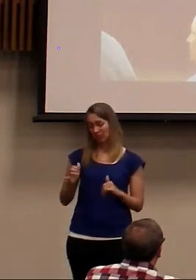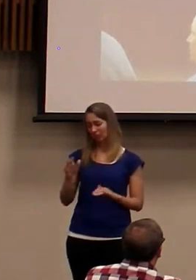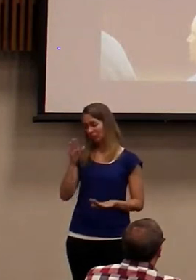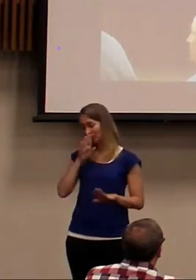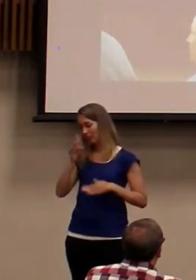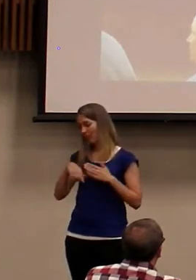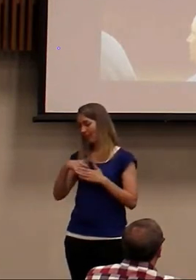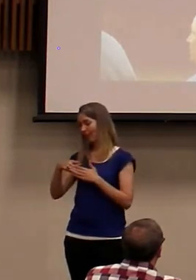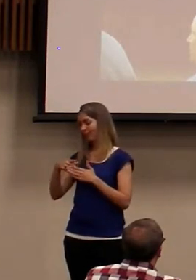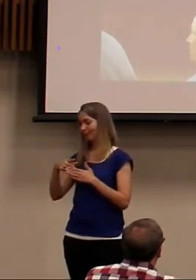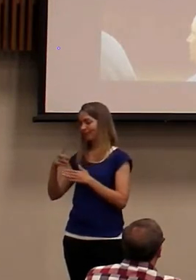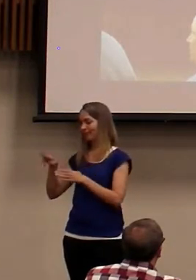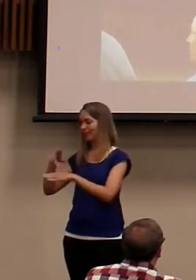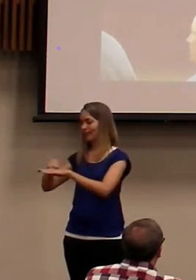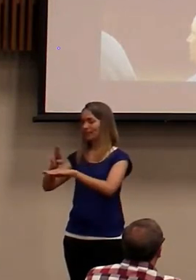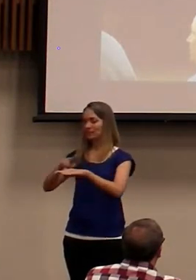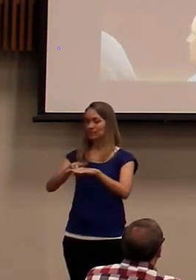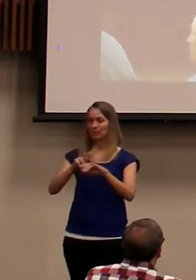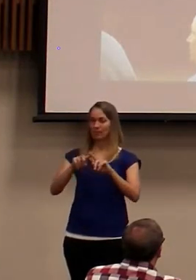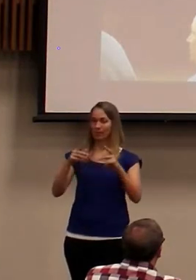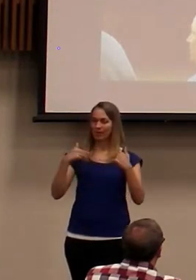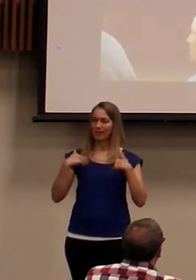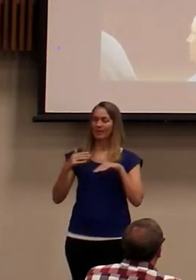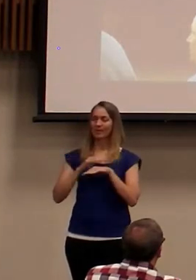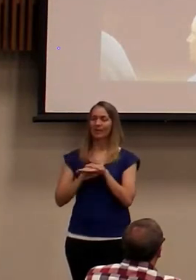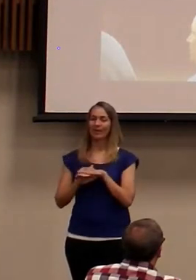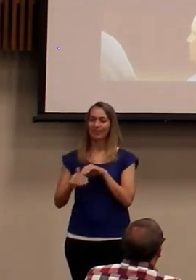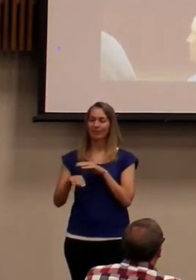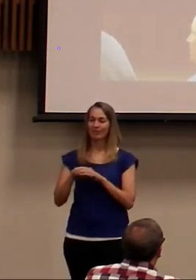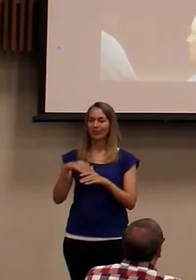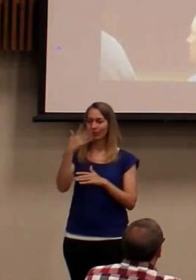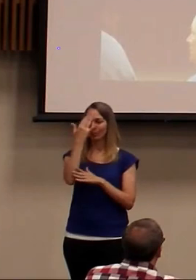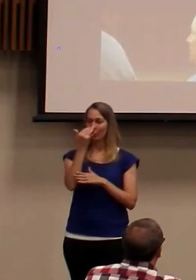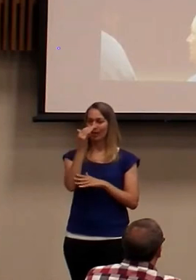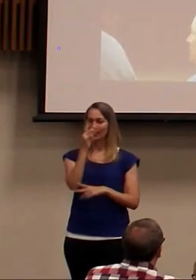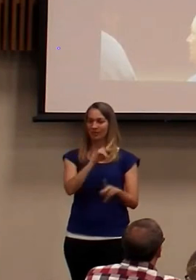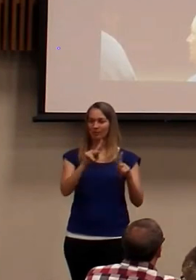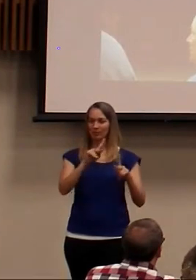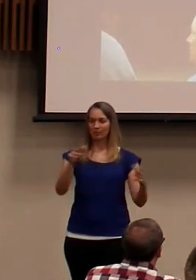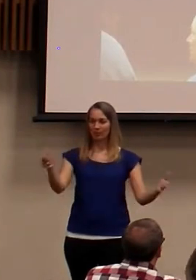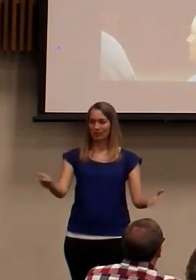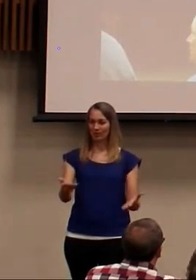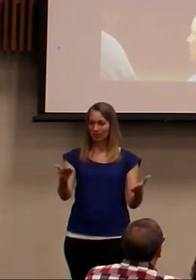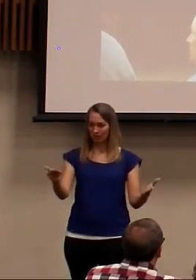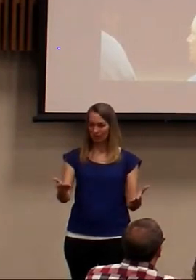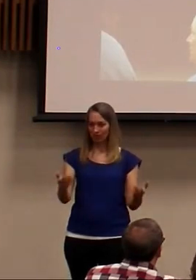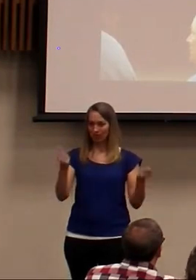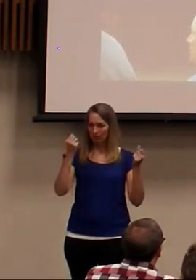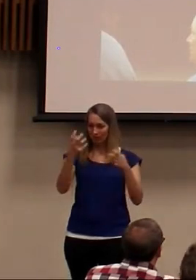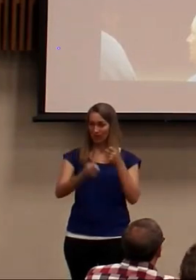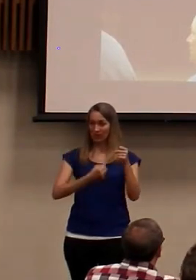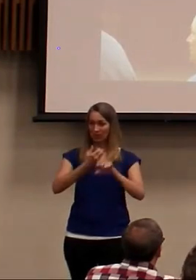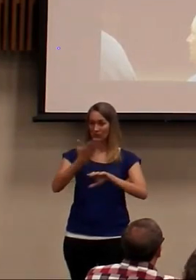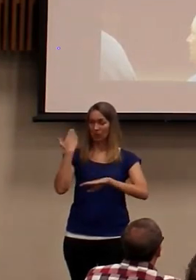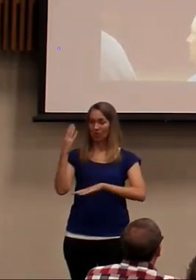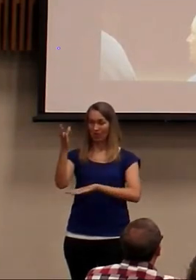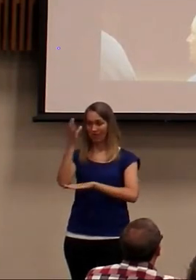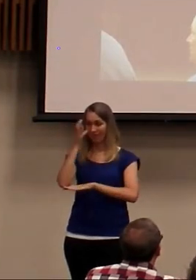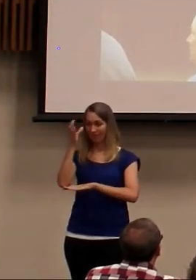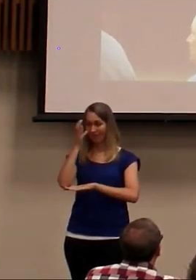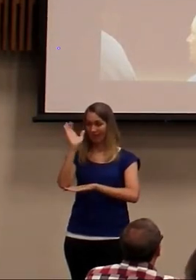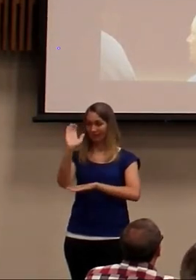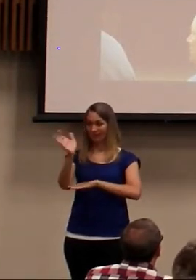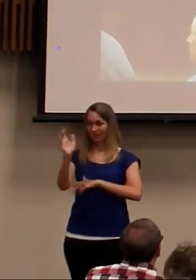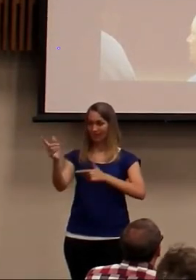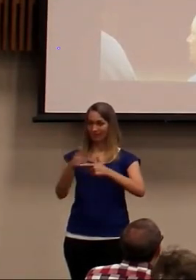comforted by the presence of the assembly here. Years ago, Klein Payton gave our first chapel. He was the